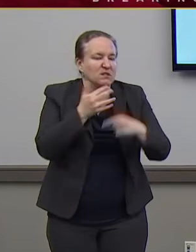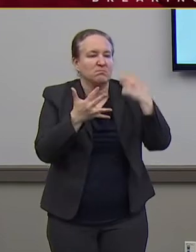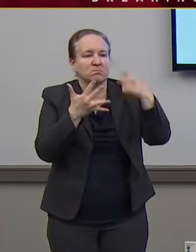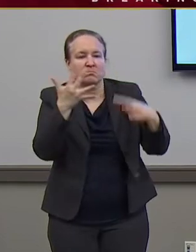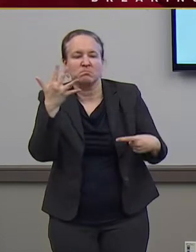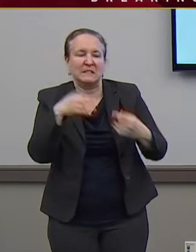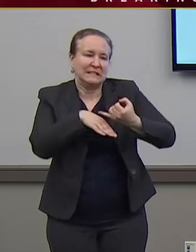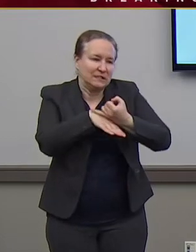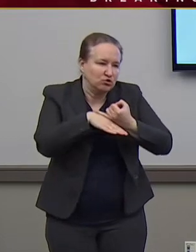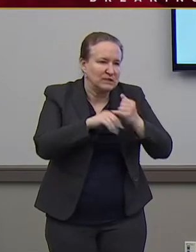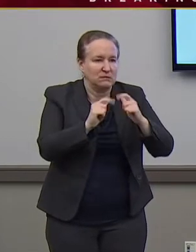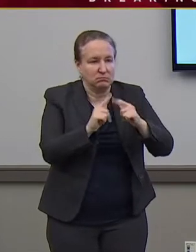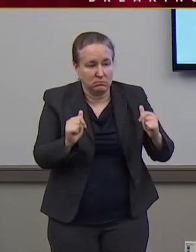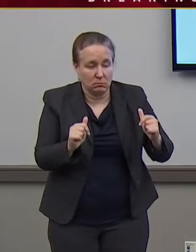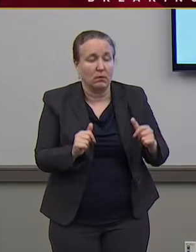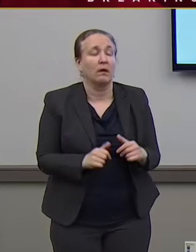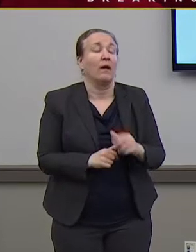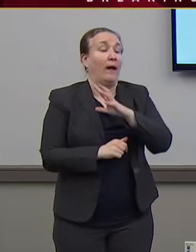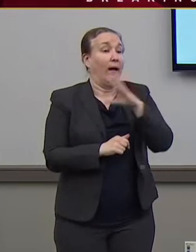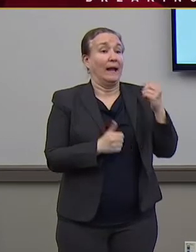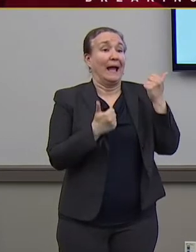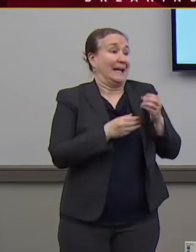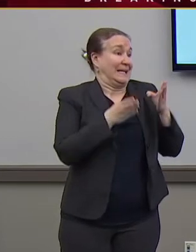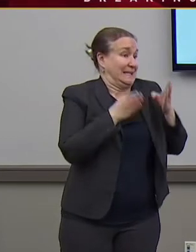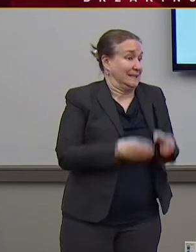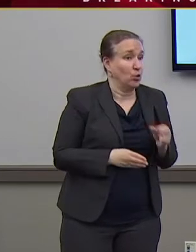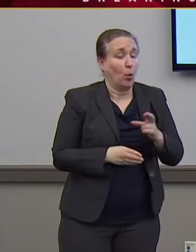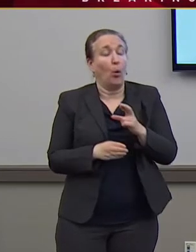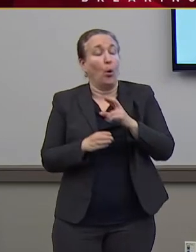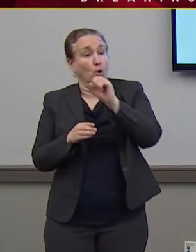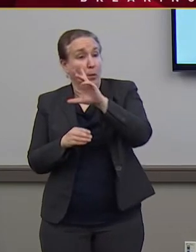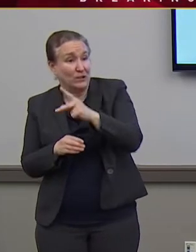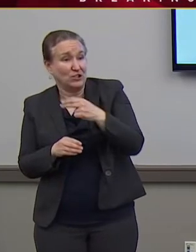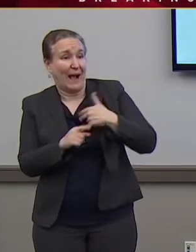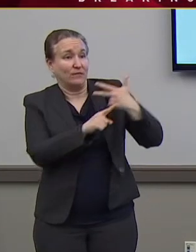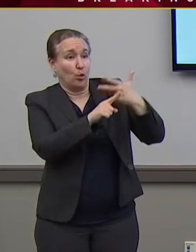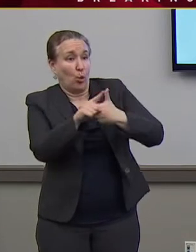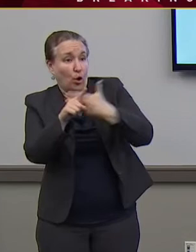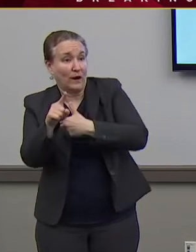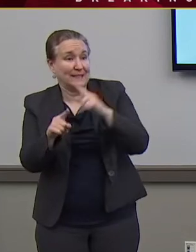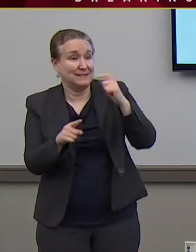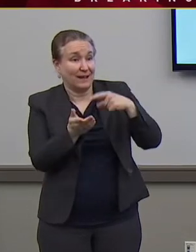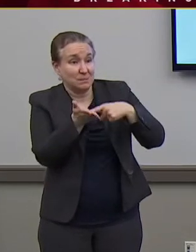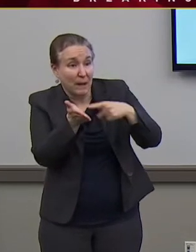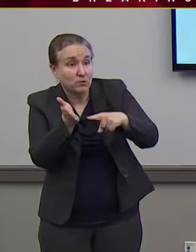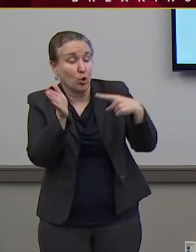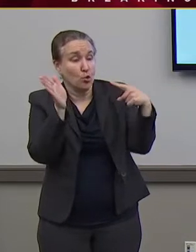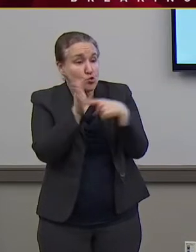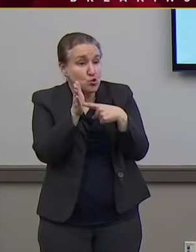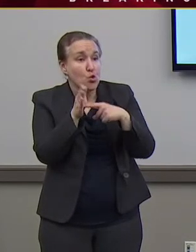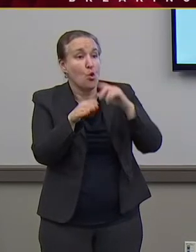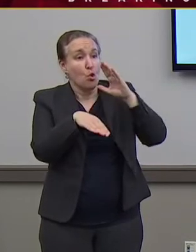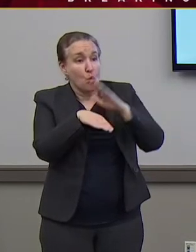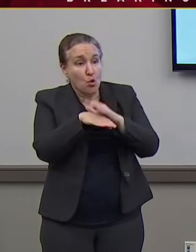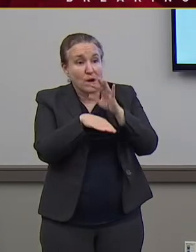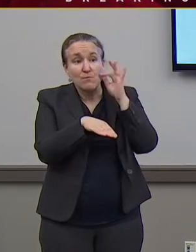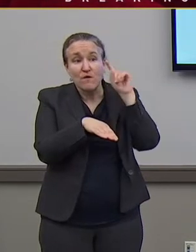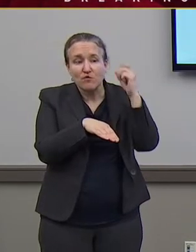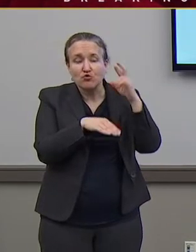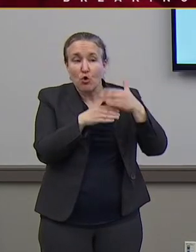Also, any individual or corporation that has quarterly estimated tax payment due on or after April